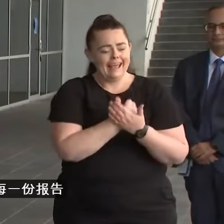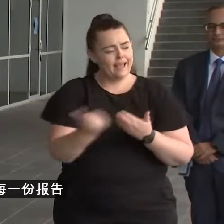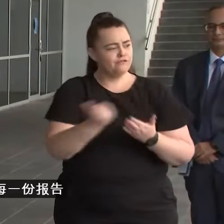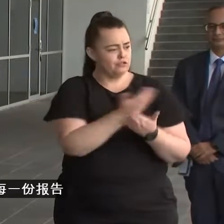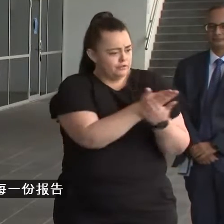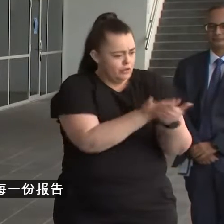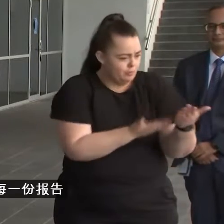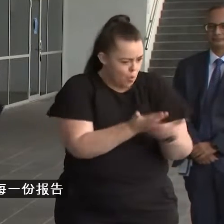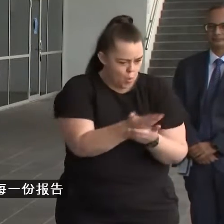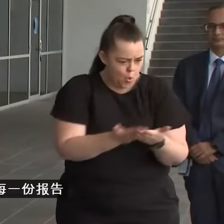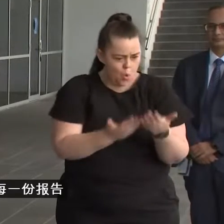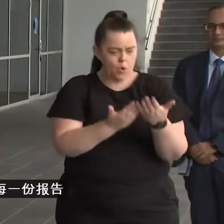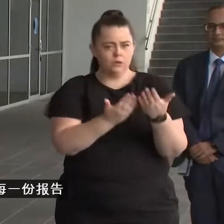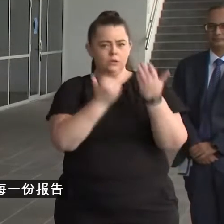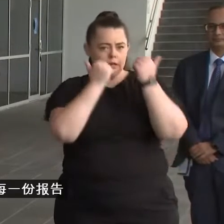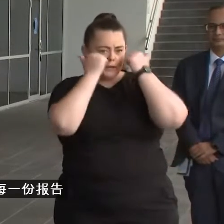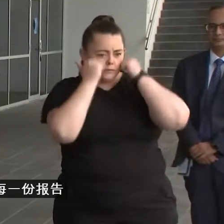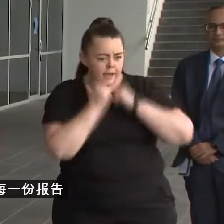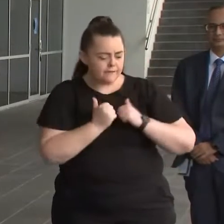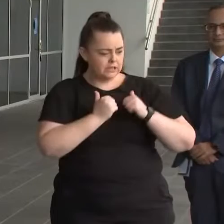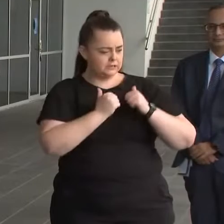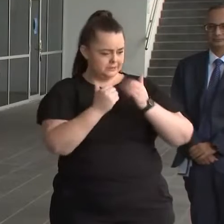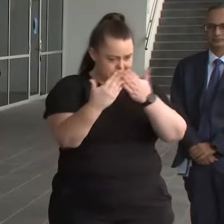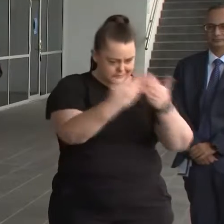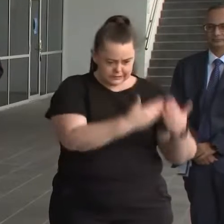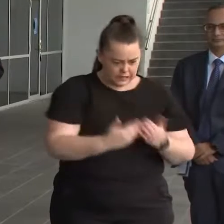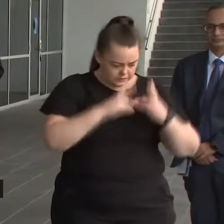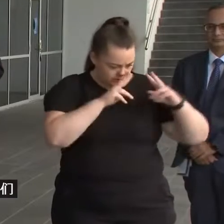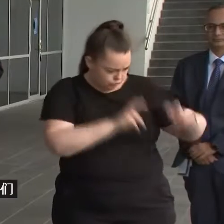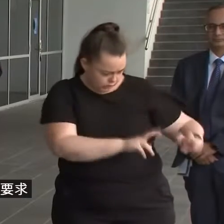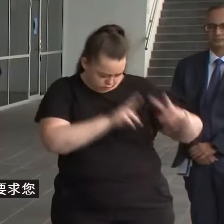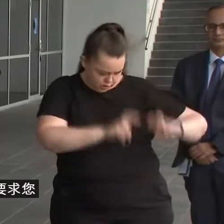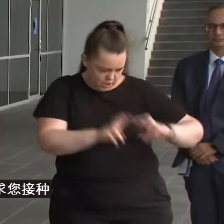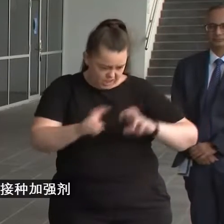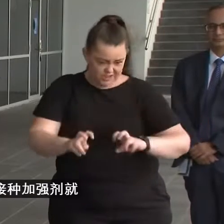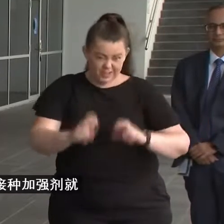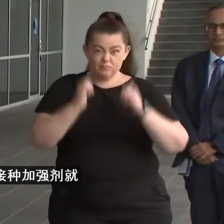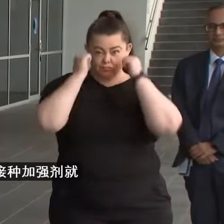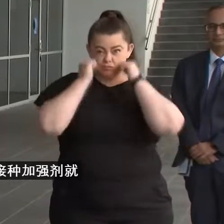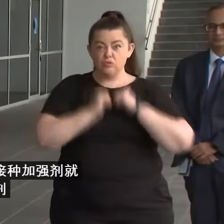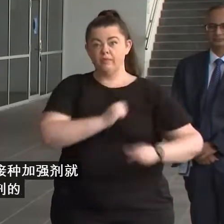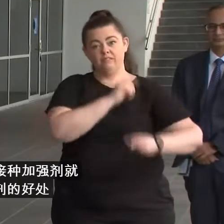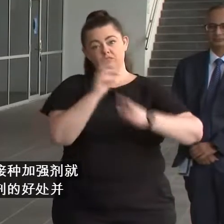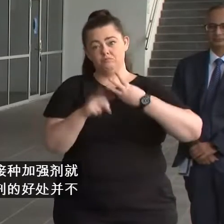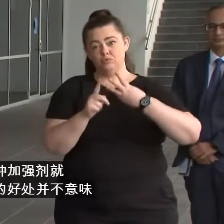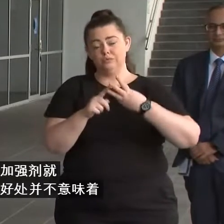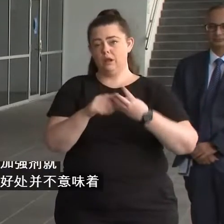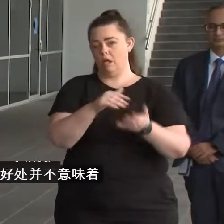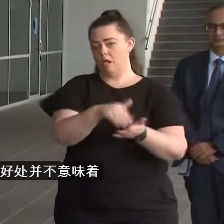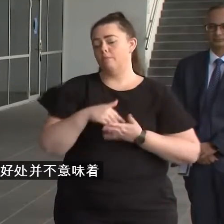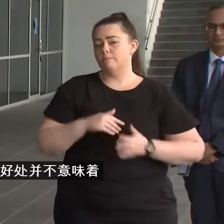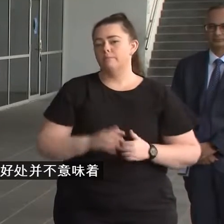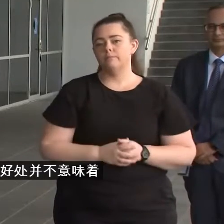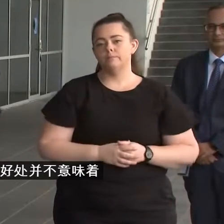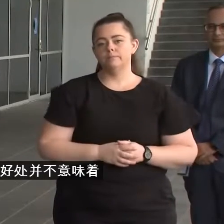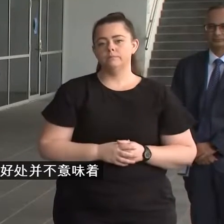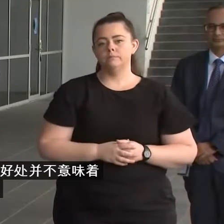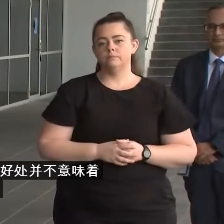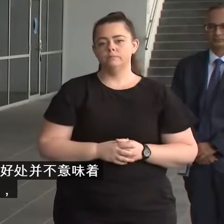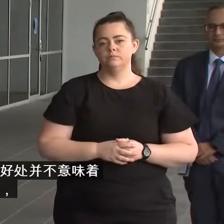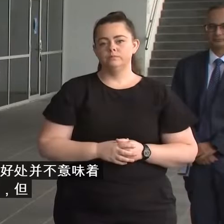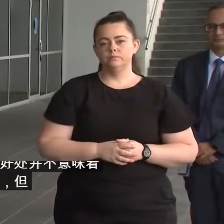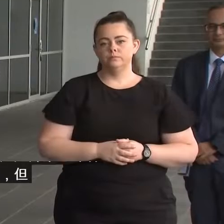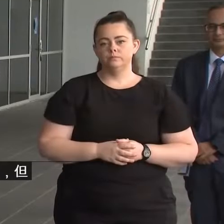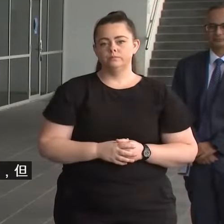study shows the benefit of having that booster dose. Now, just because we're asking you to have a booster doesn't mean that the vaccines in any way